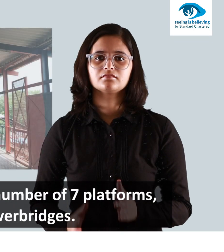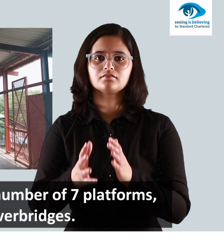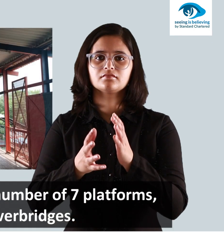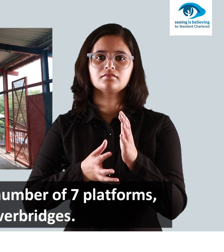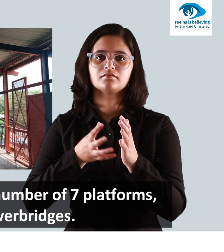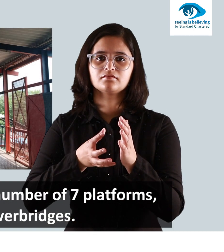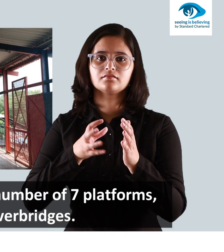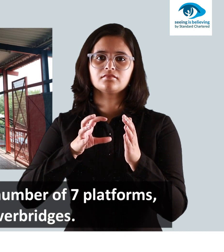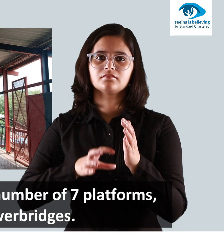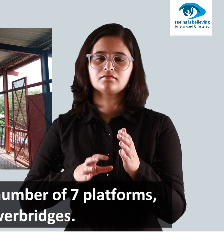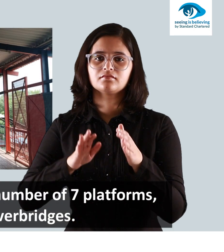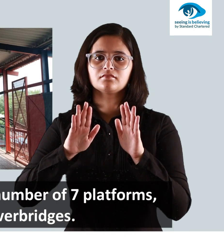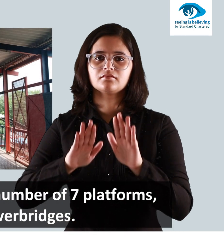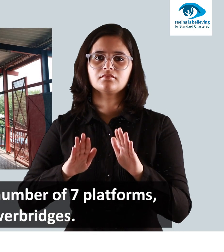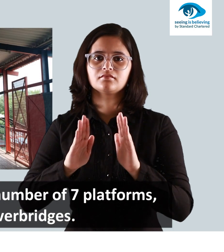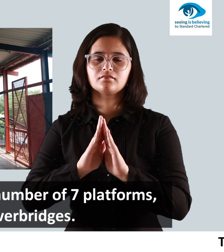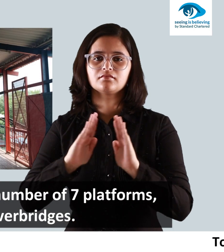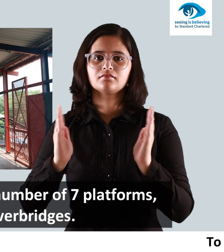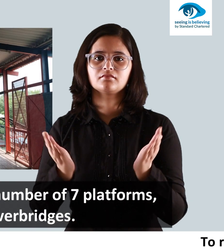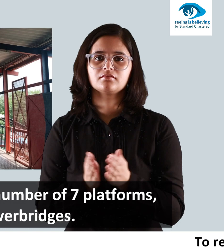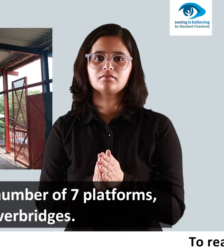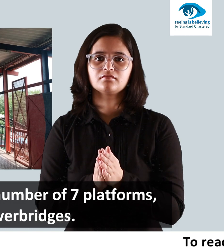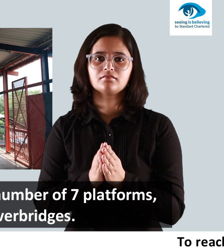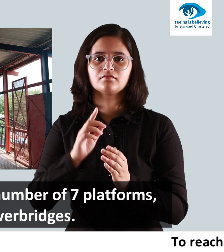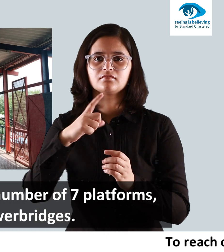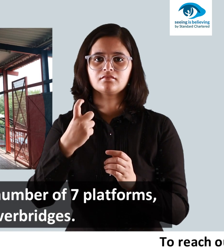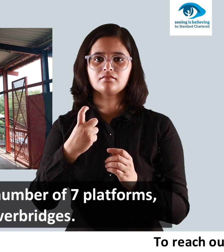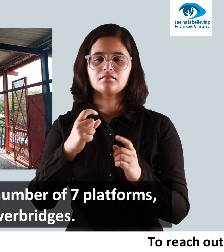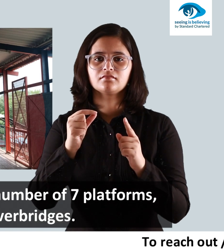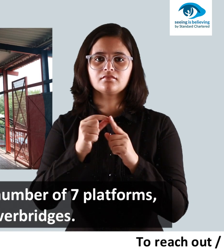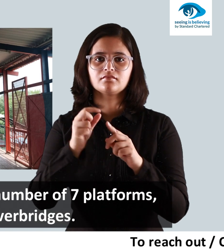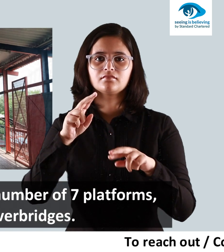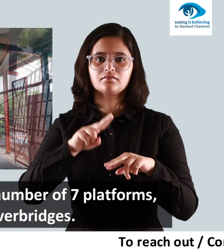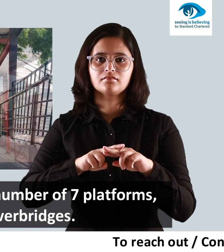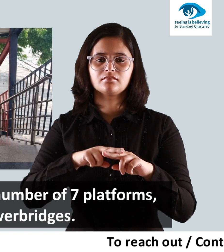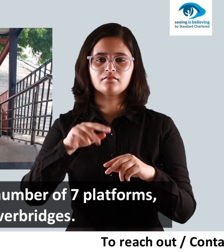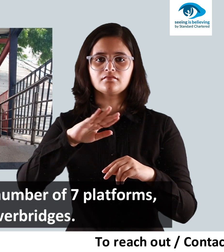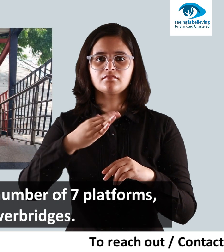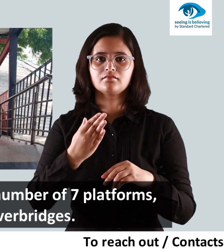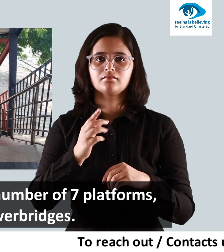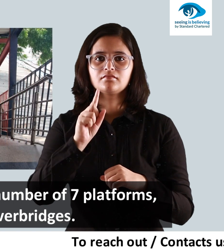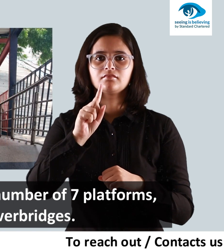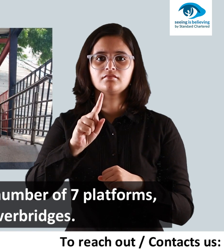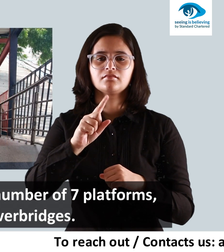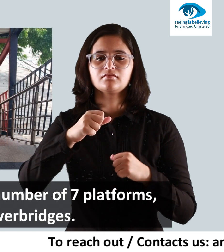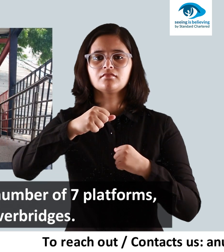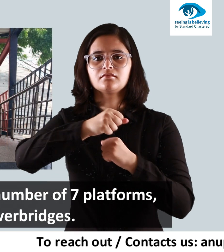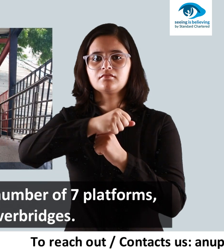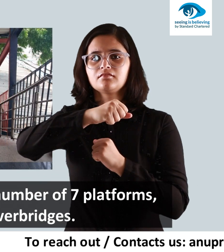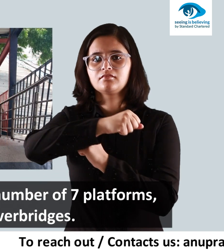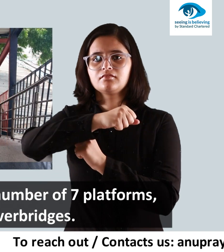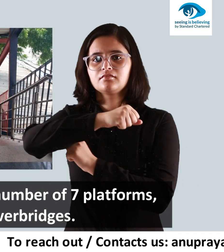The station has a total number of seven platforms and one foot overbridge.